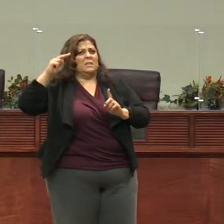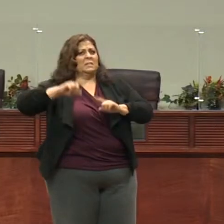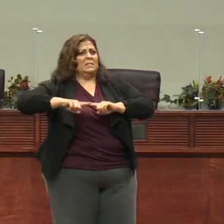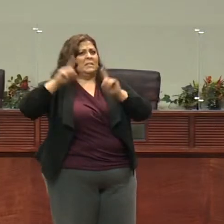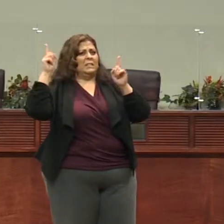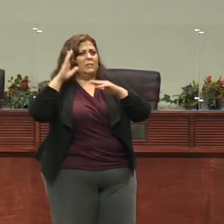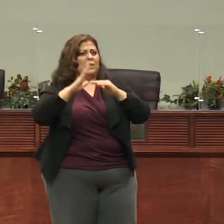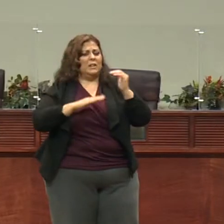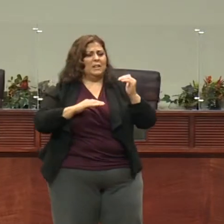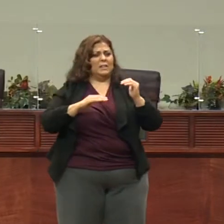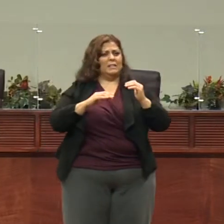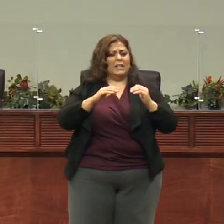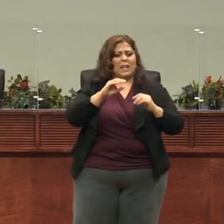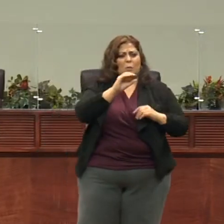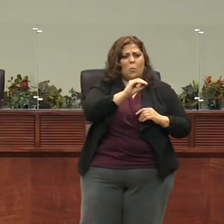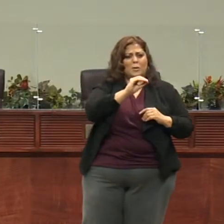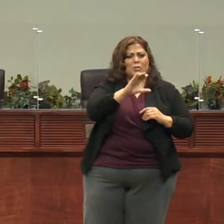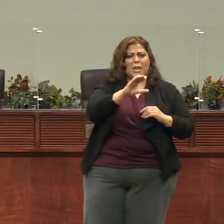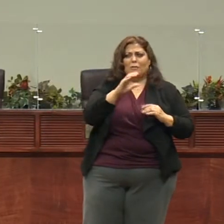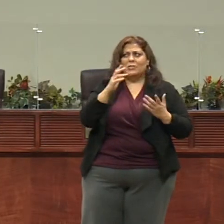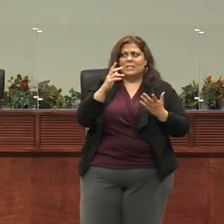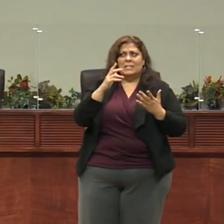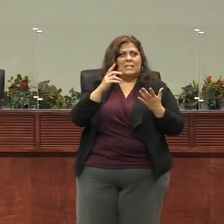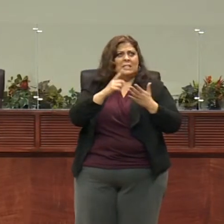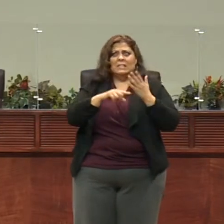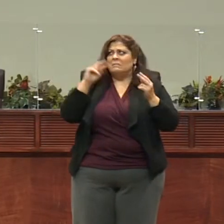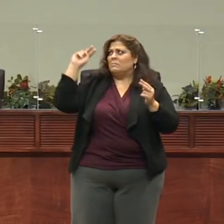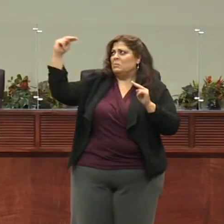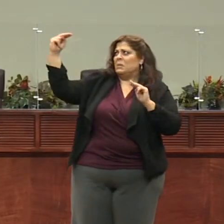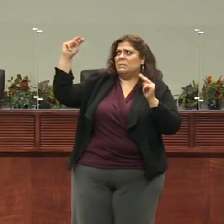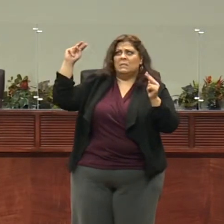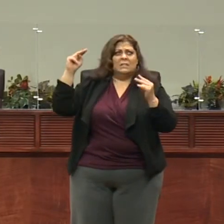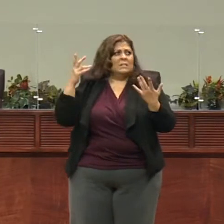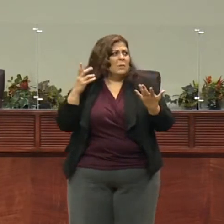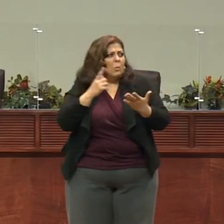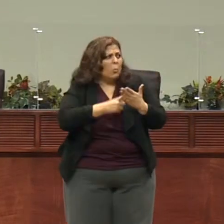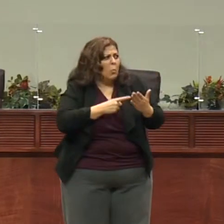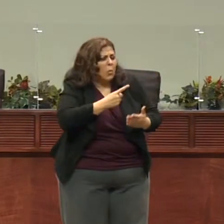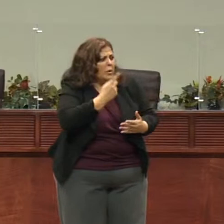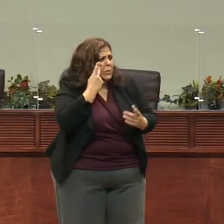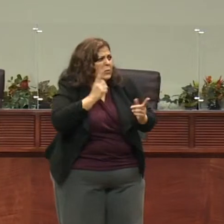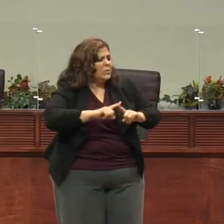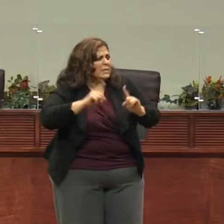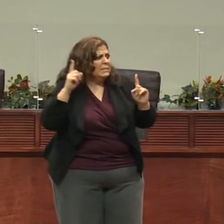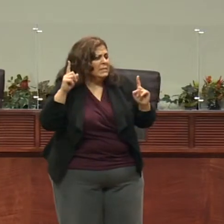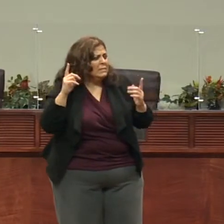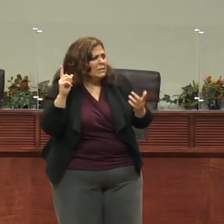and the Orange County? Well,